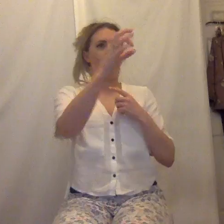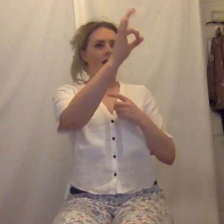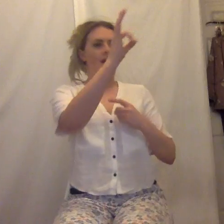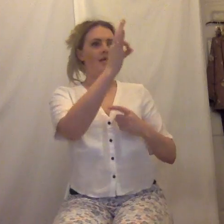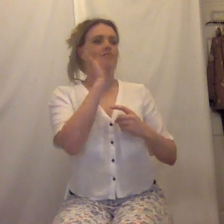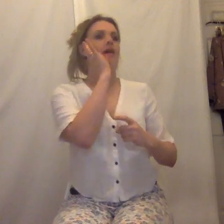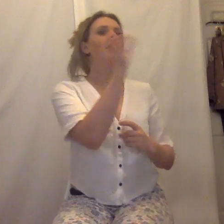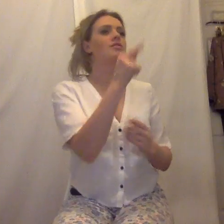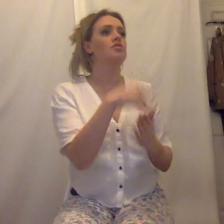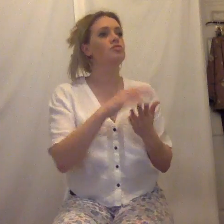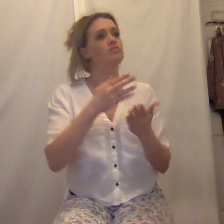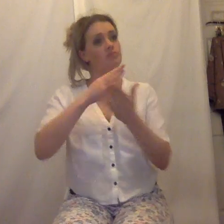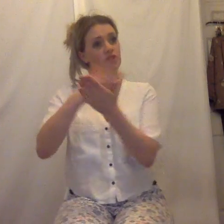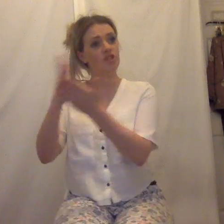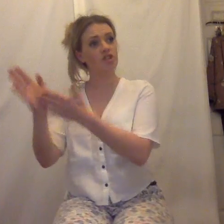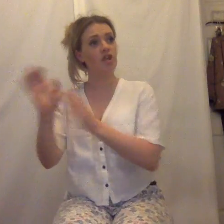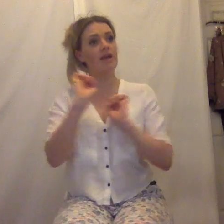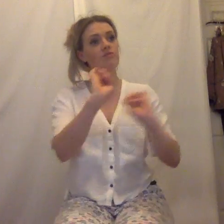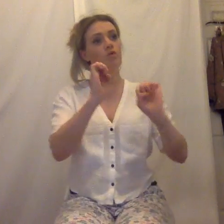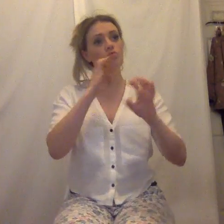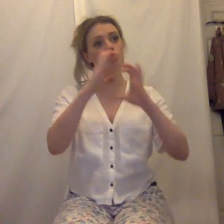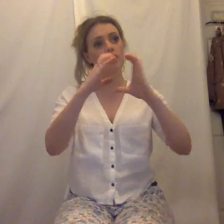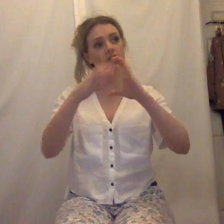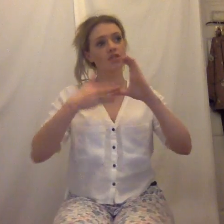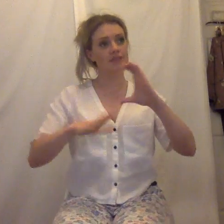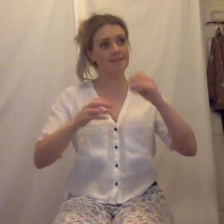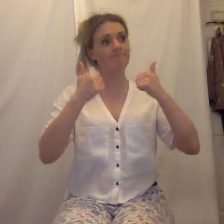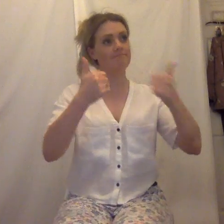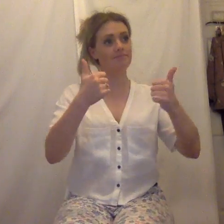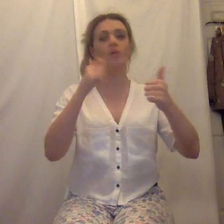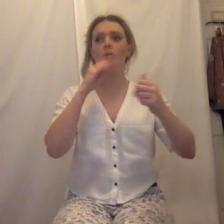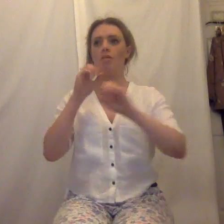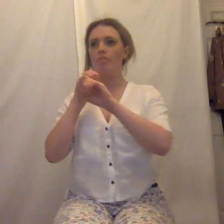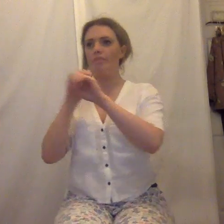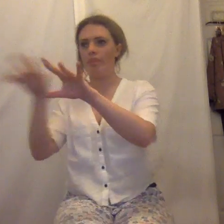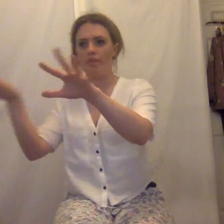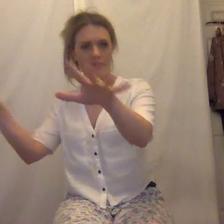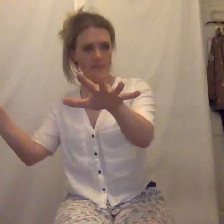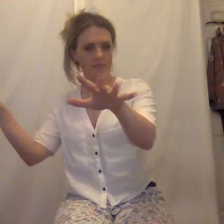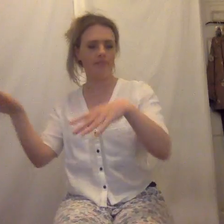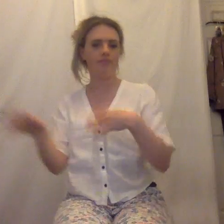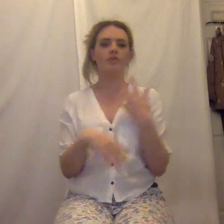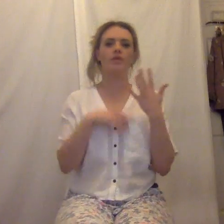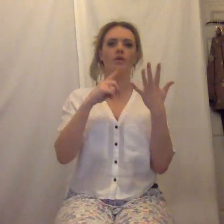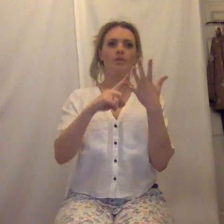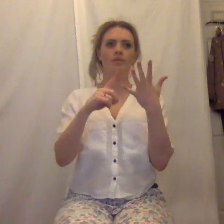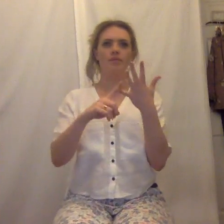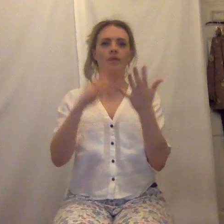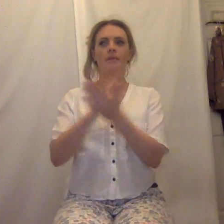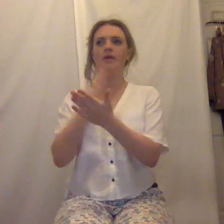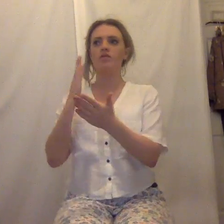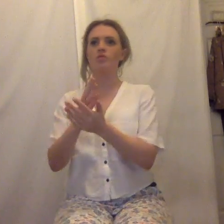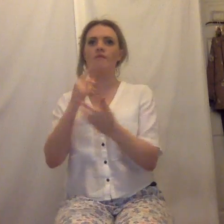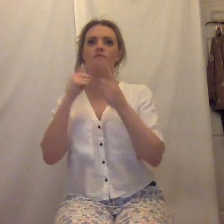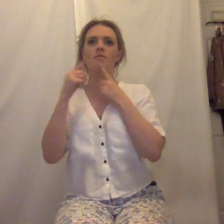so. Number 5, take steps to ensure that people receive information which they can access and understand and receive